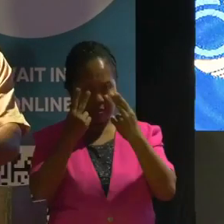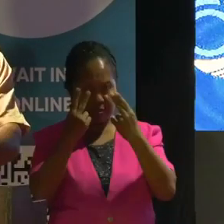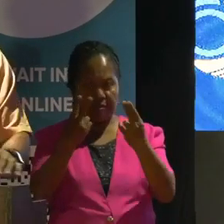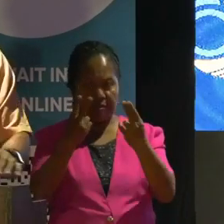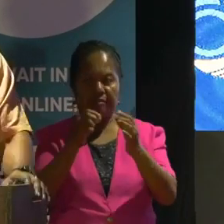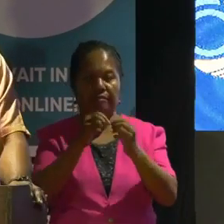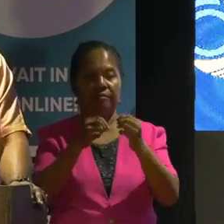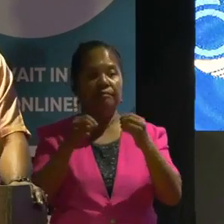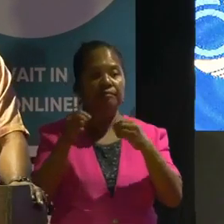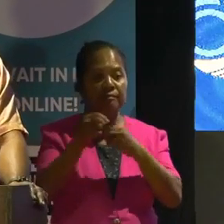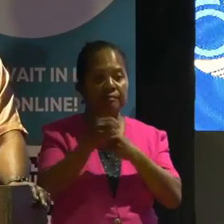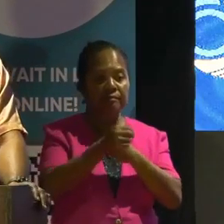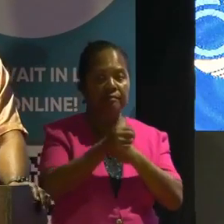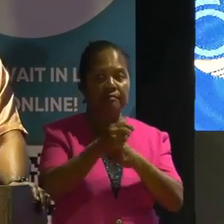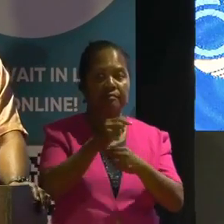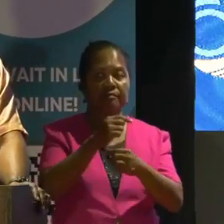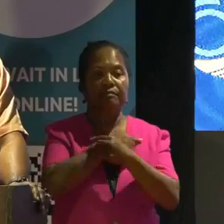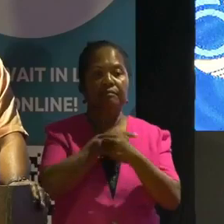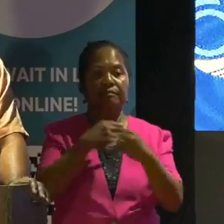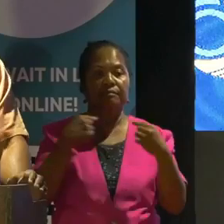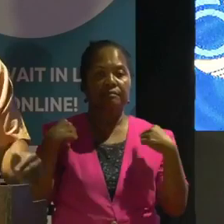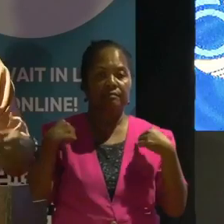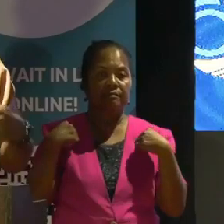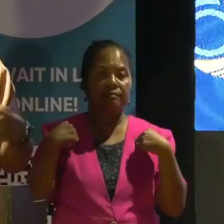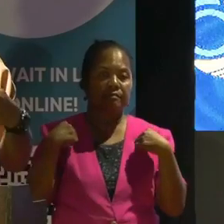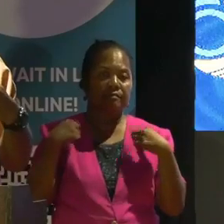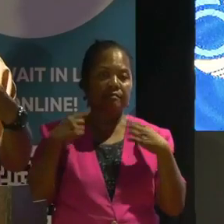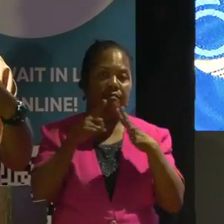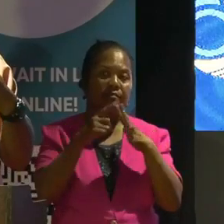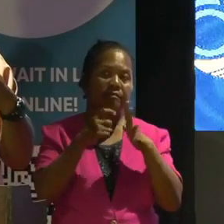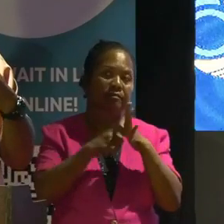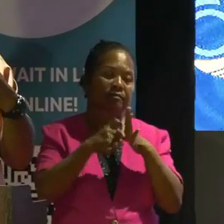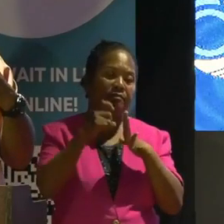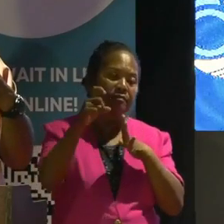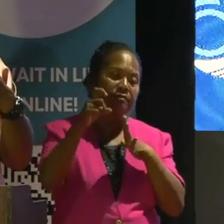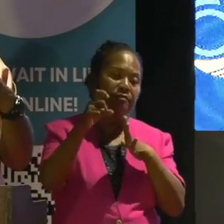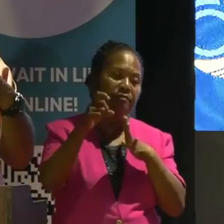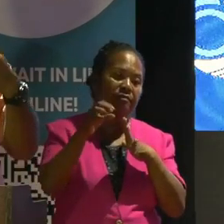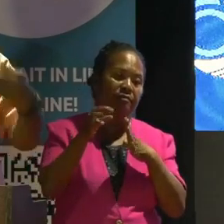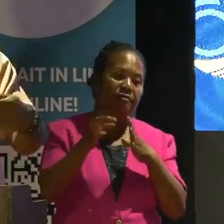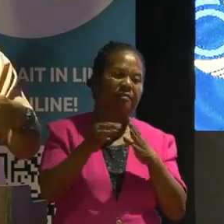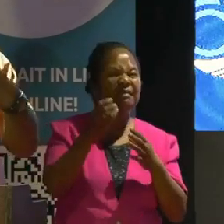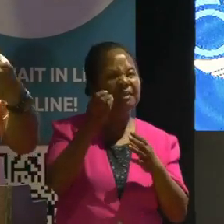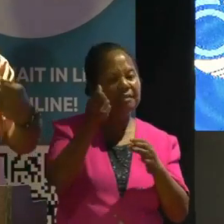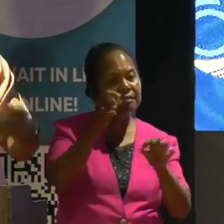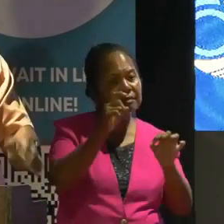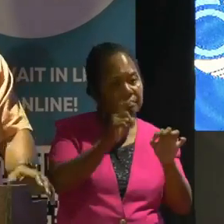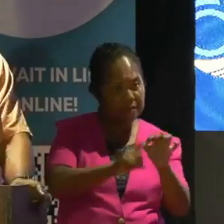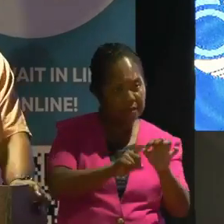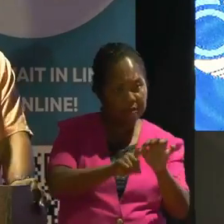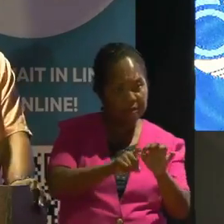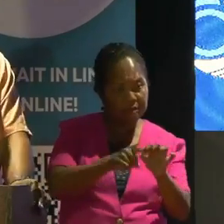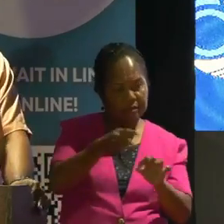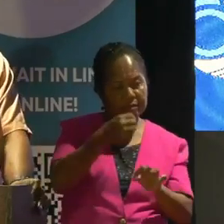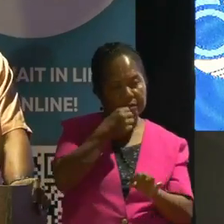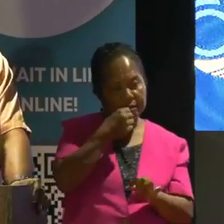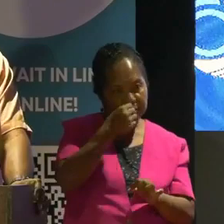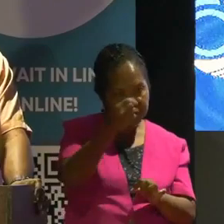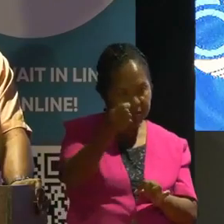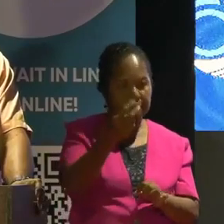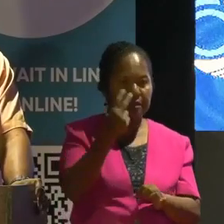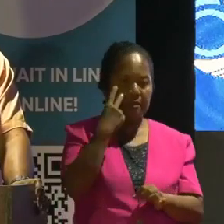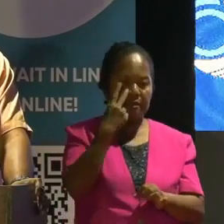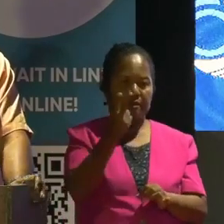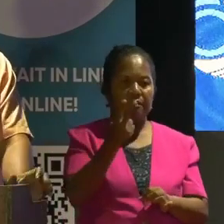officers, our salary wage officers, and then we will. There are certain questions that we'll have to ask and